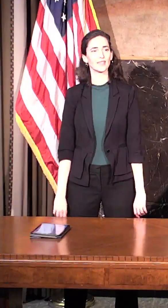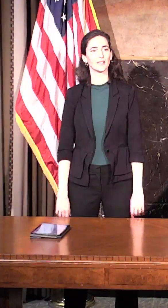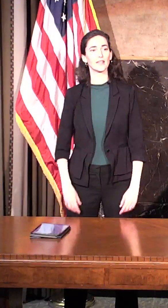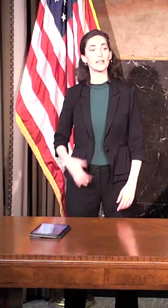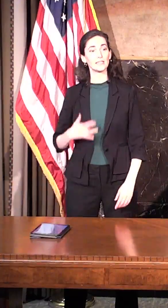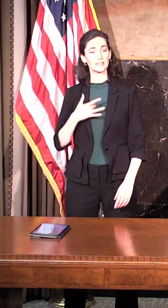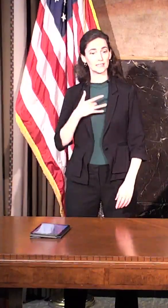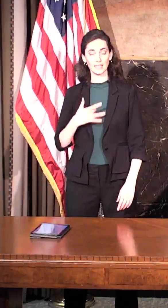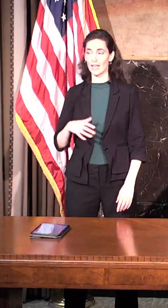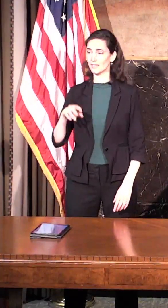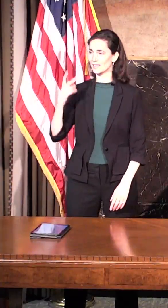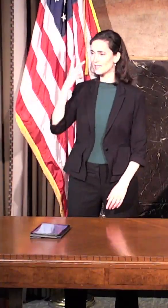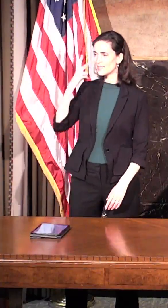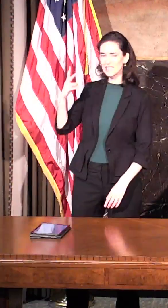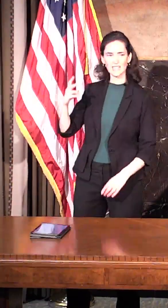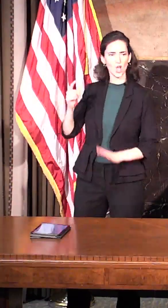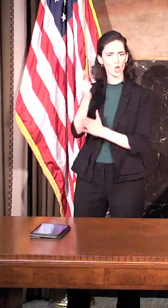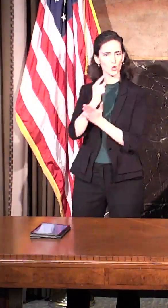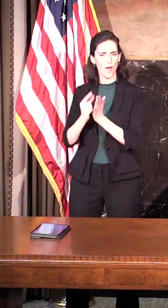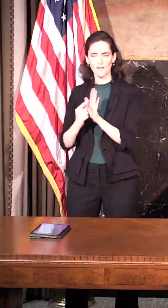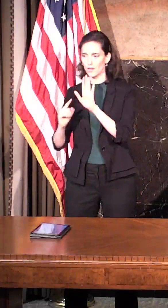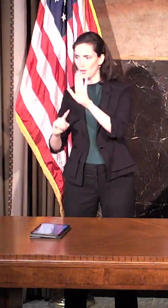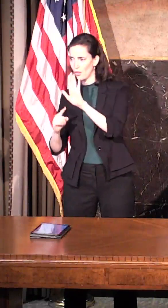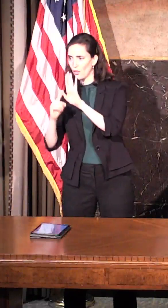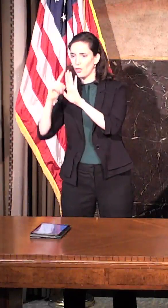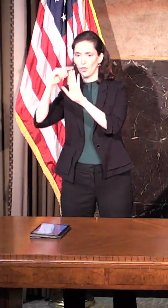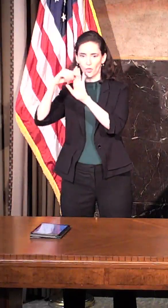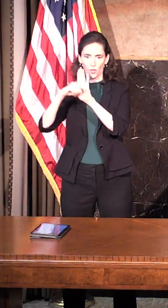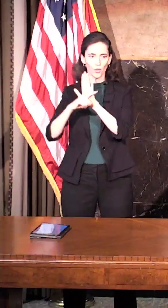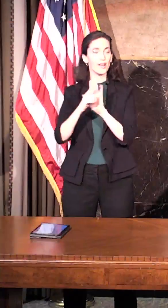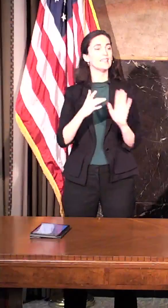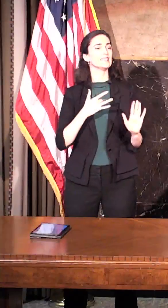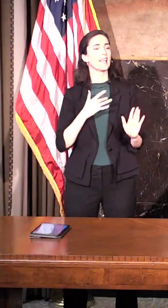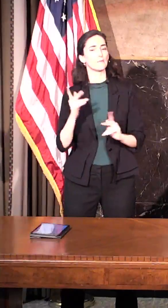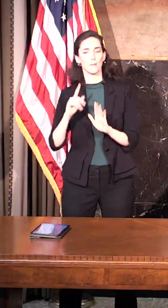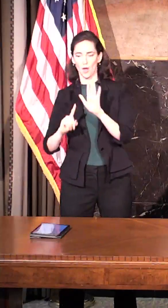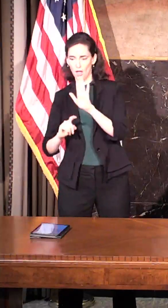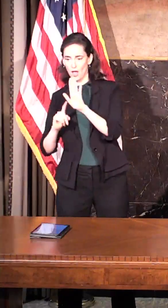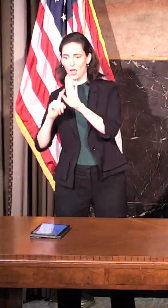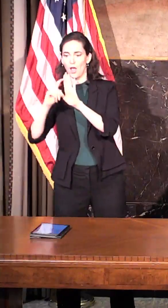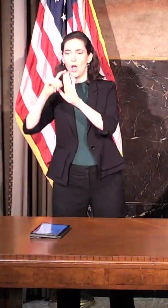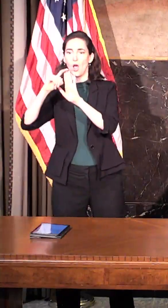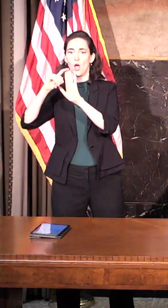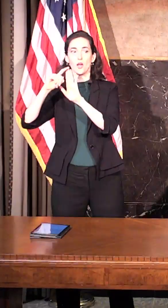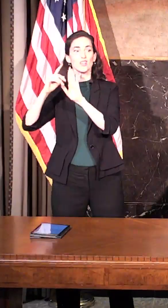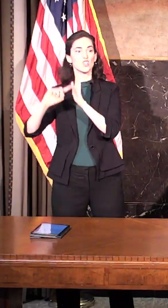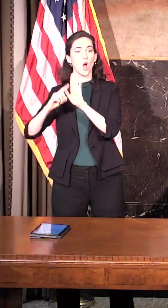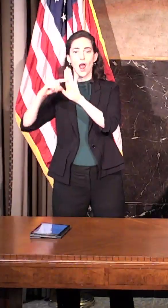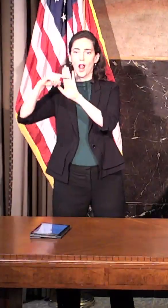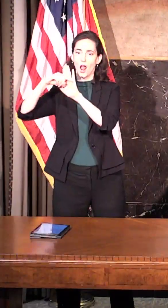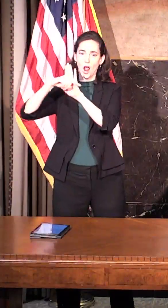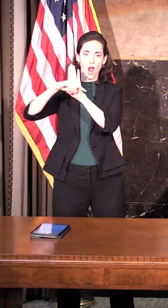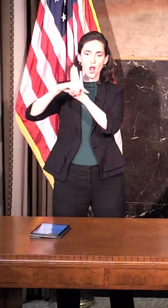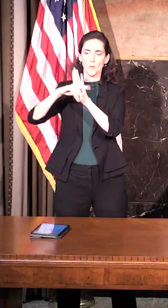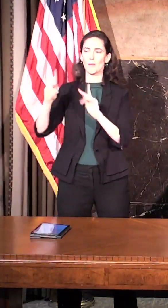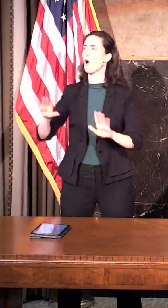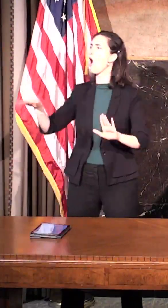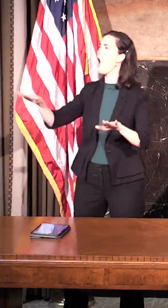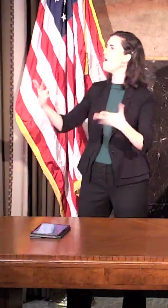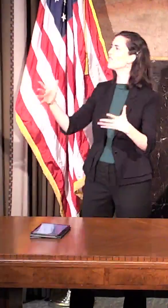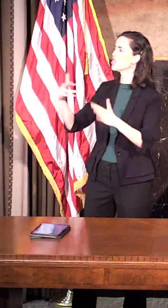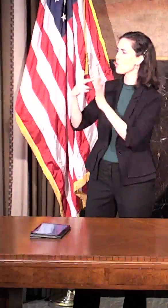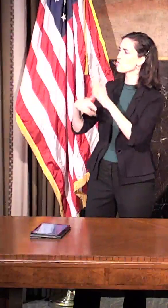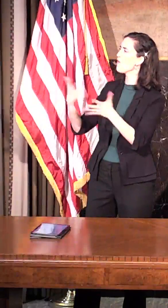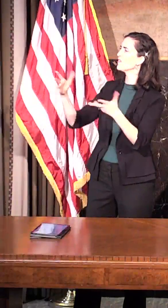and quite often as soon as things start looking better, people start saying, okay, you got to lift restrictions now and do